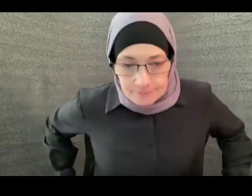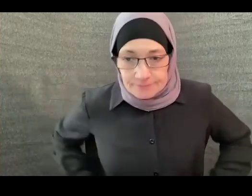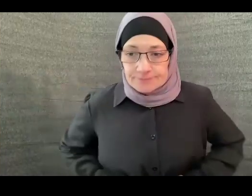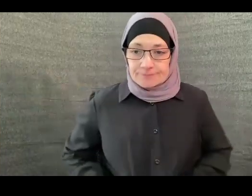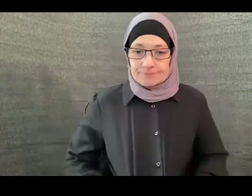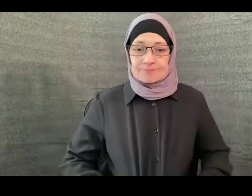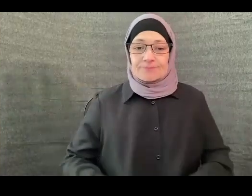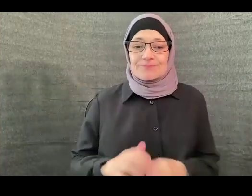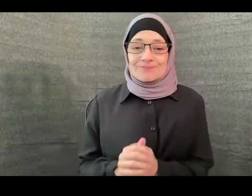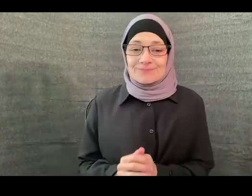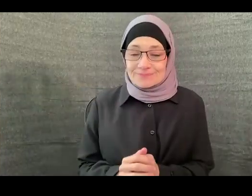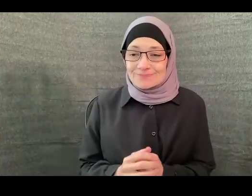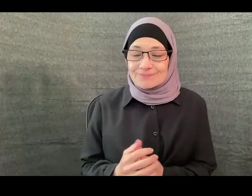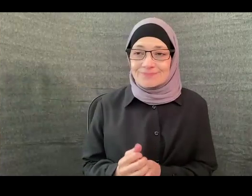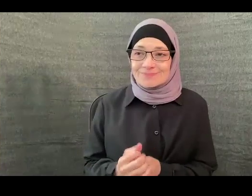let us see.